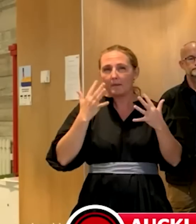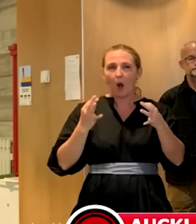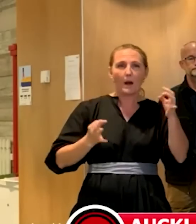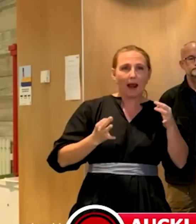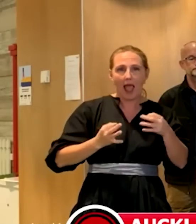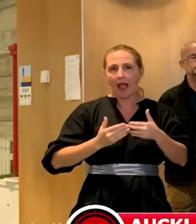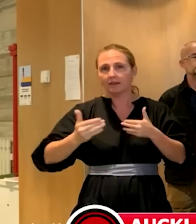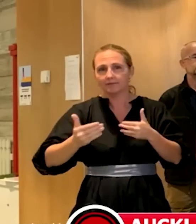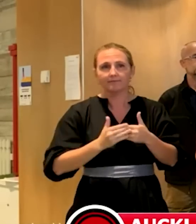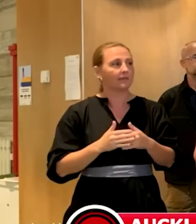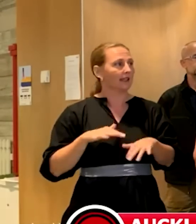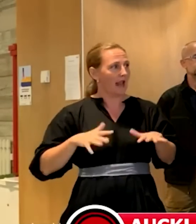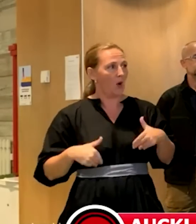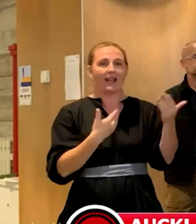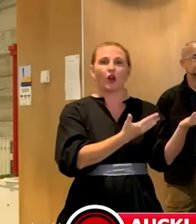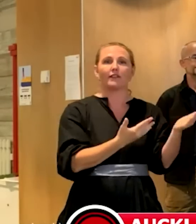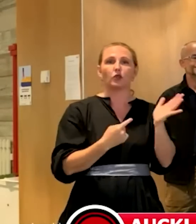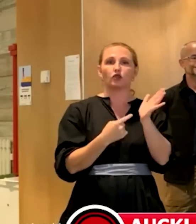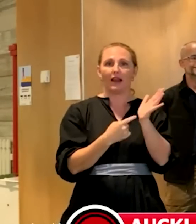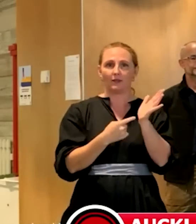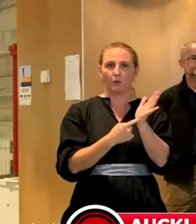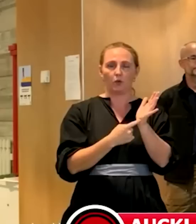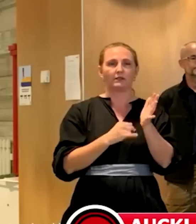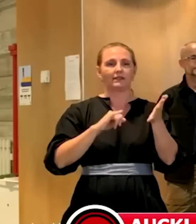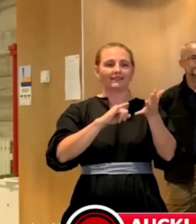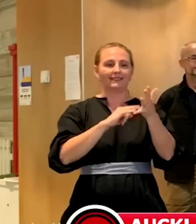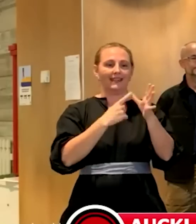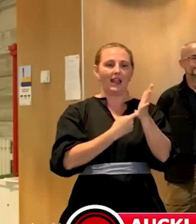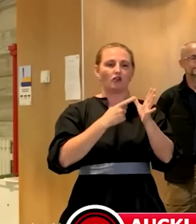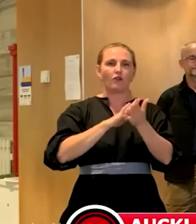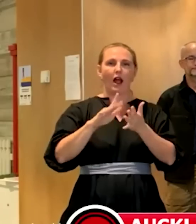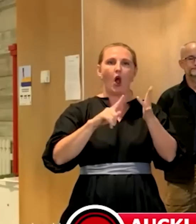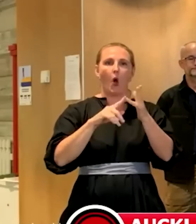hand over now to Sarah Bryant from Auckland Transport. Thank you.